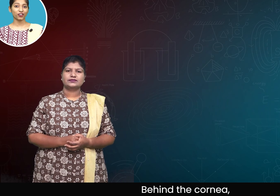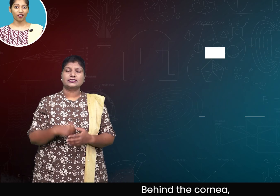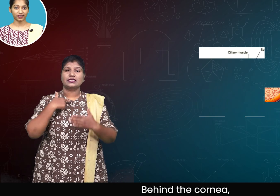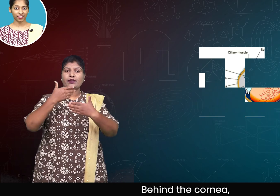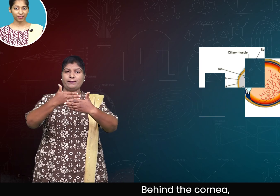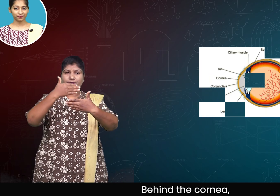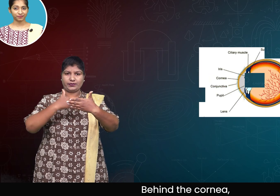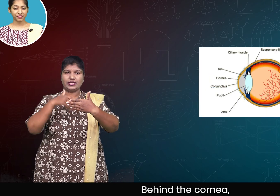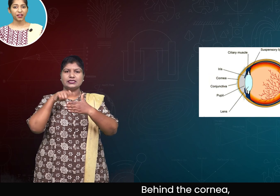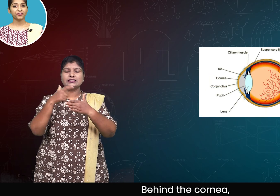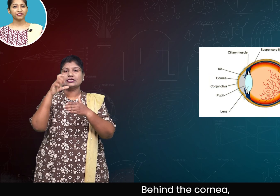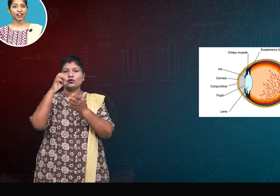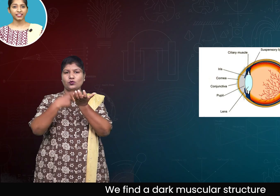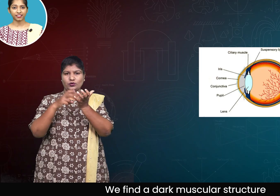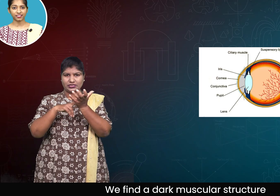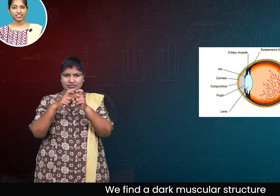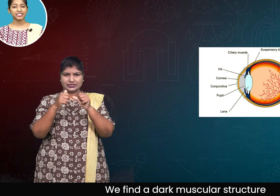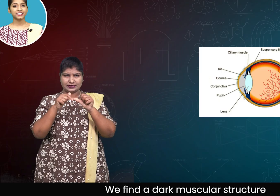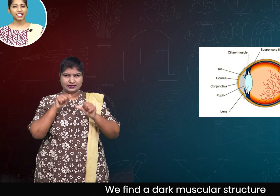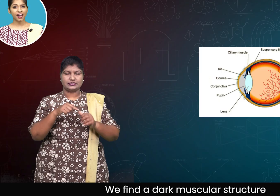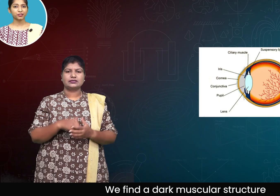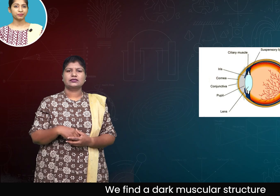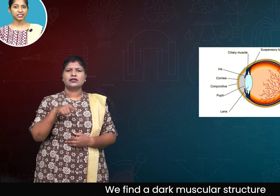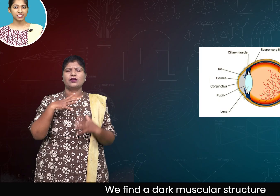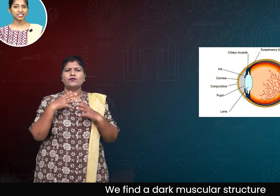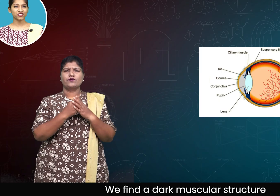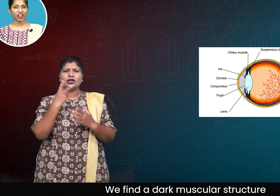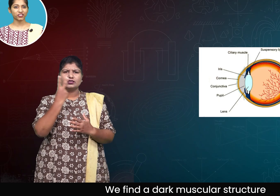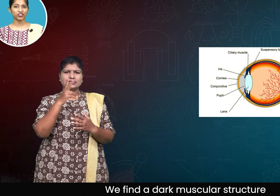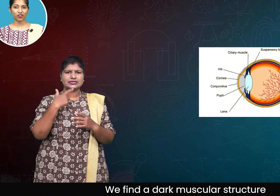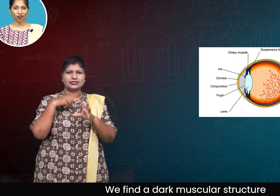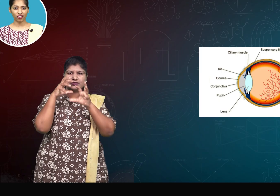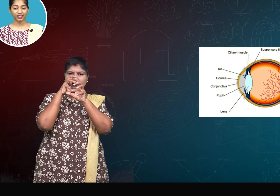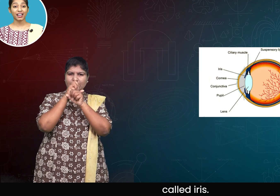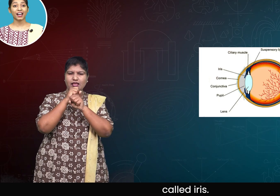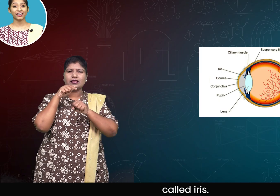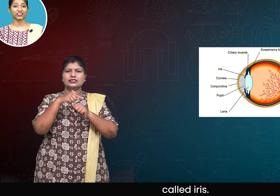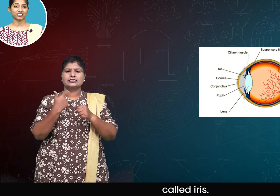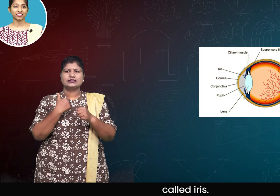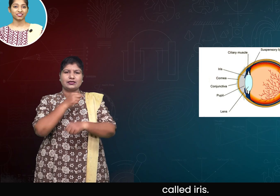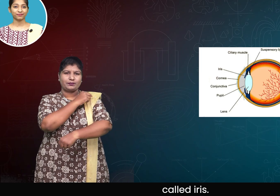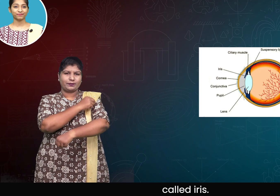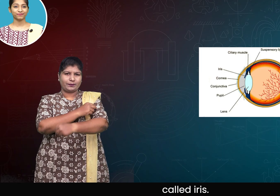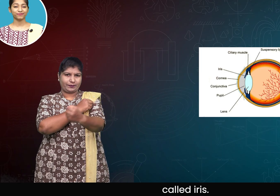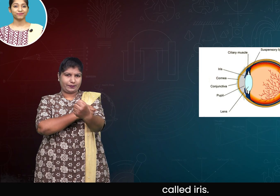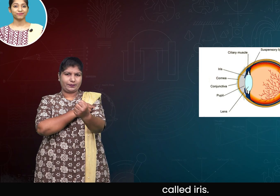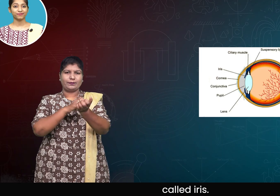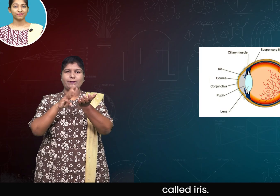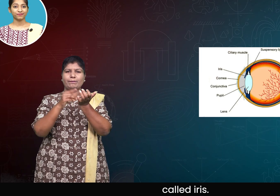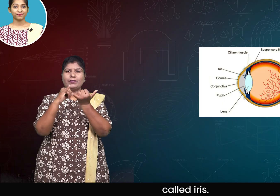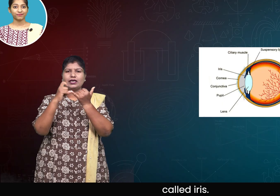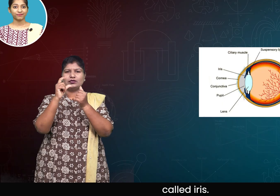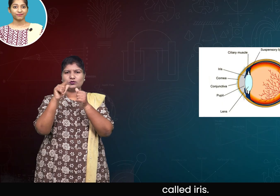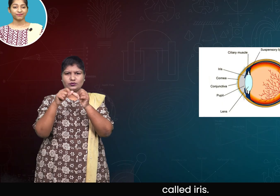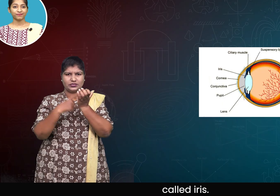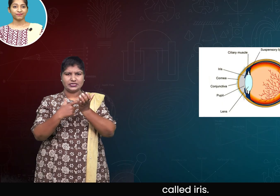Behind the cornea, we find a dark muscular structure called iris.